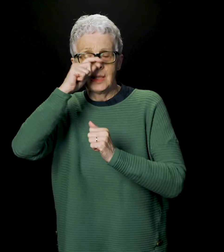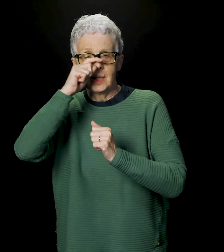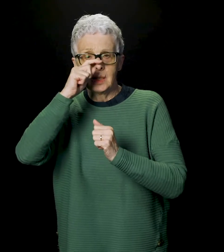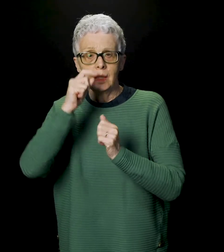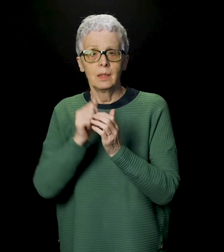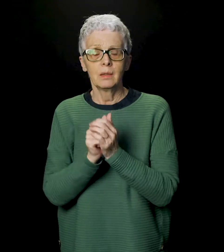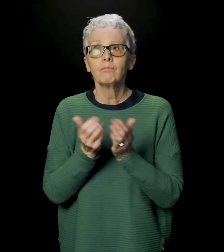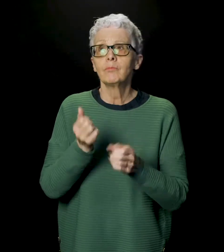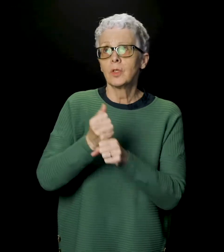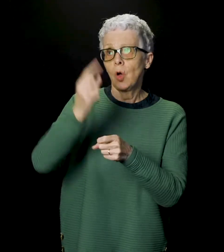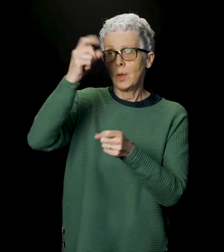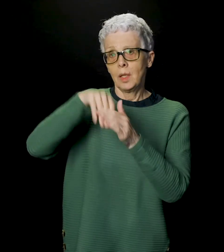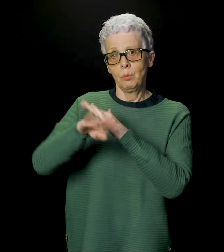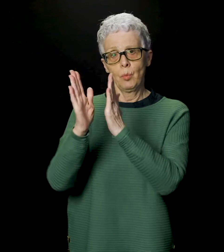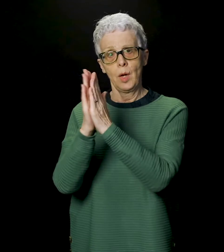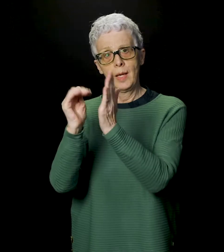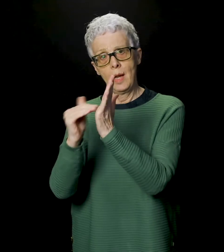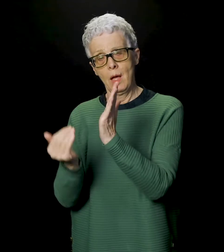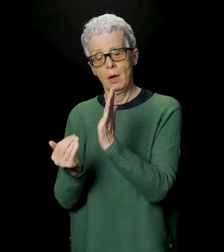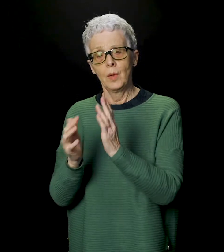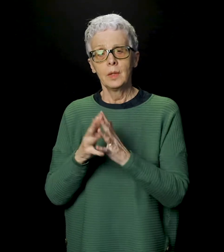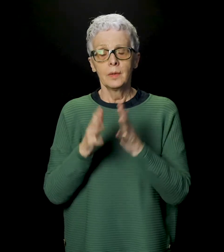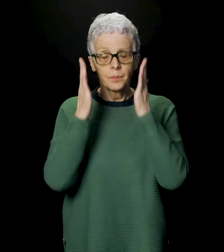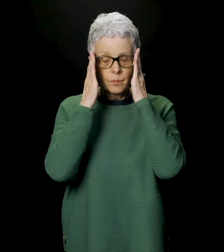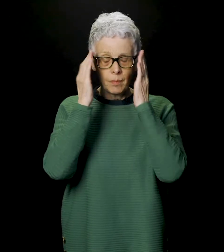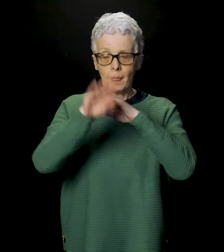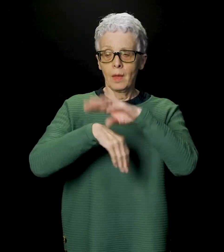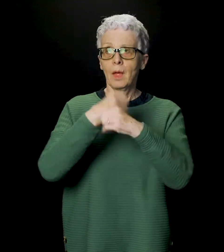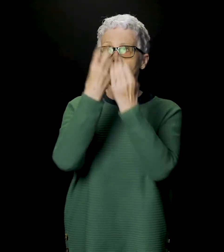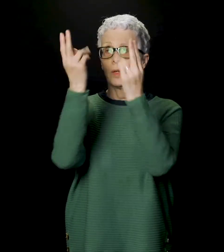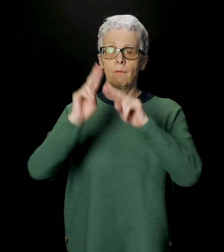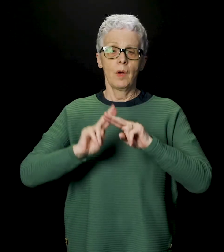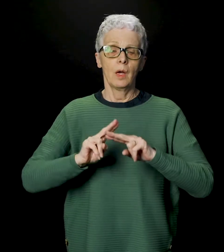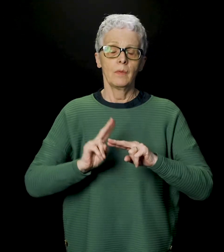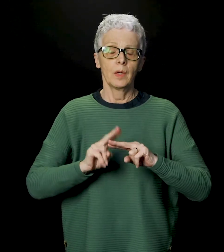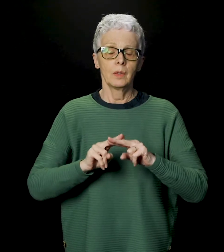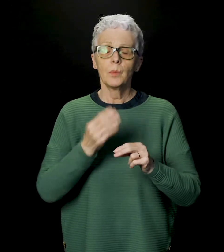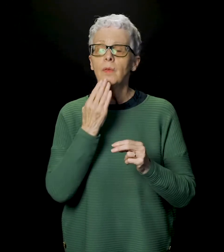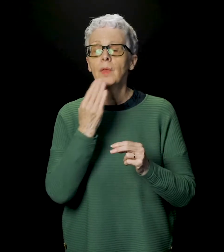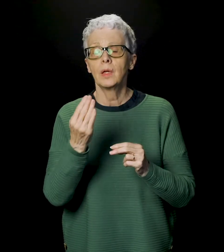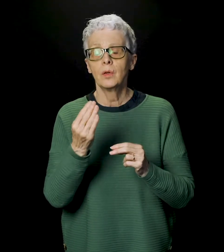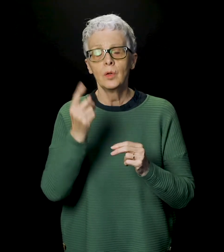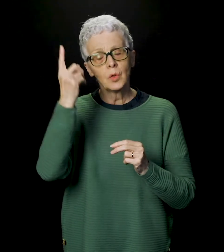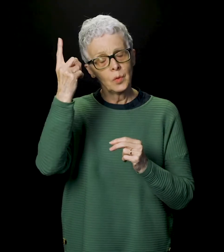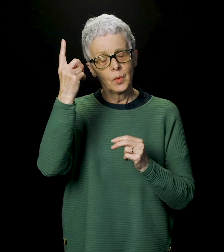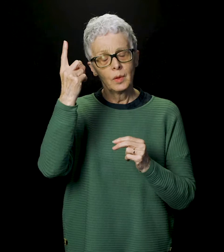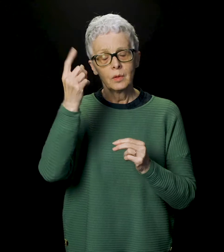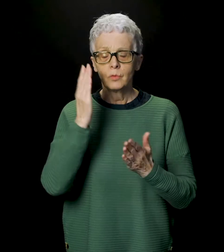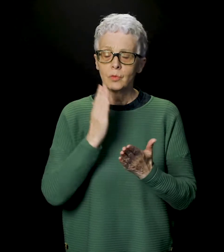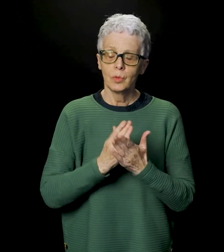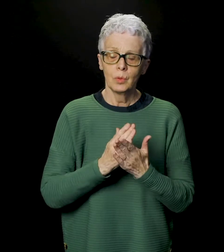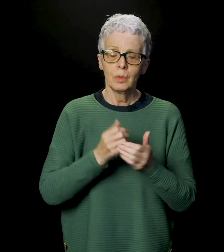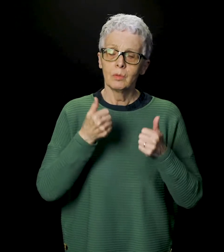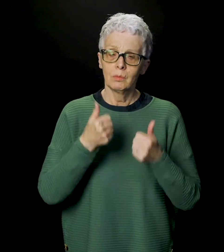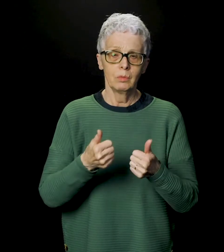sisters to God in prayer right now. Heavenly Father, we thank you that you are a